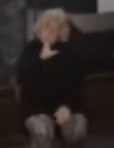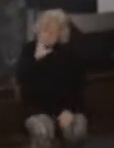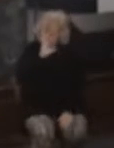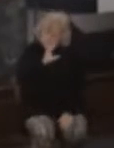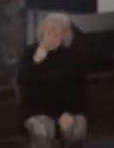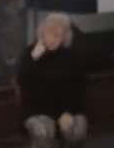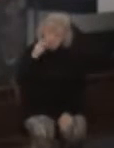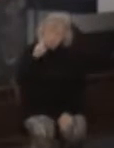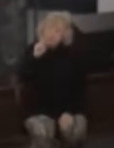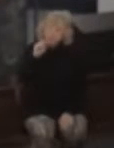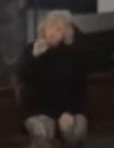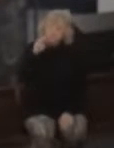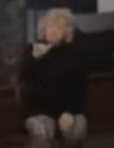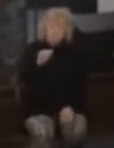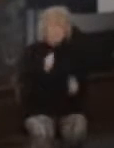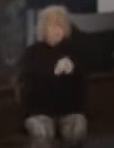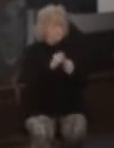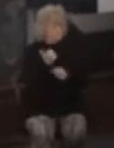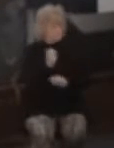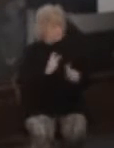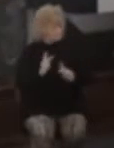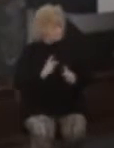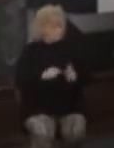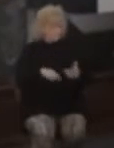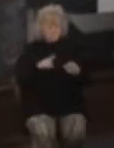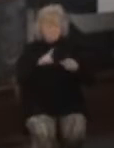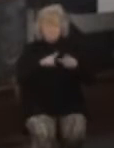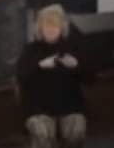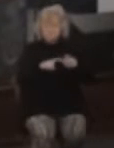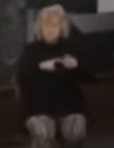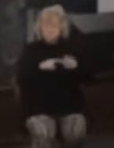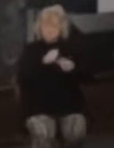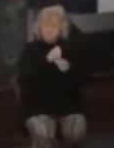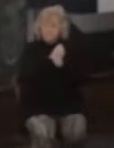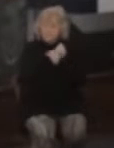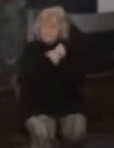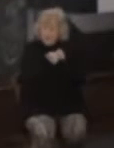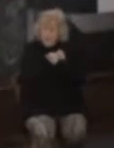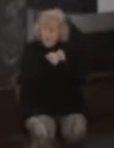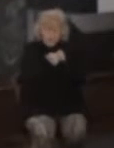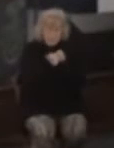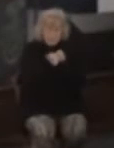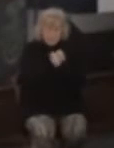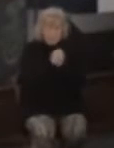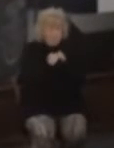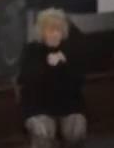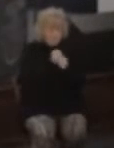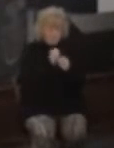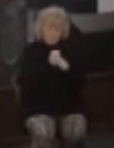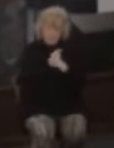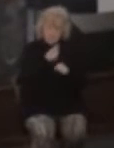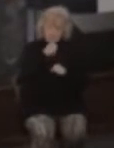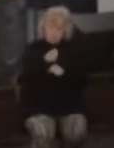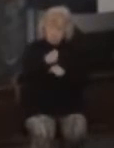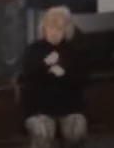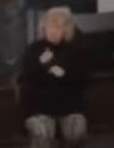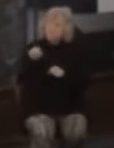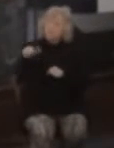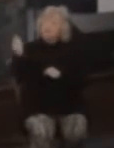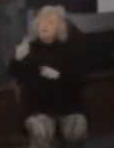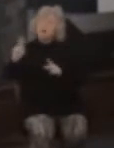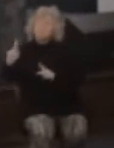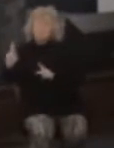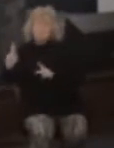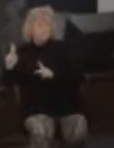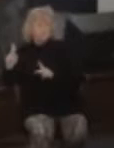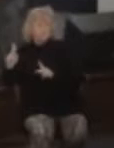others. Secondly, love also makes you put others before yourself. Love makes